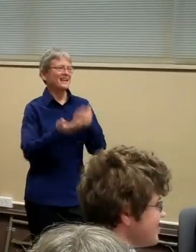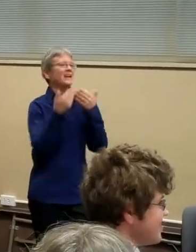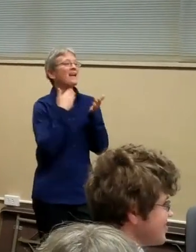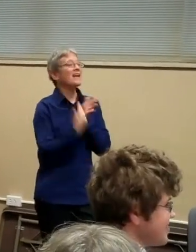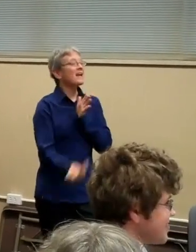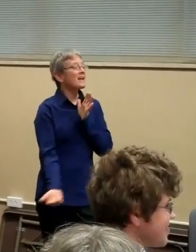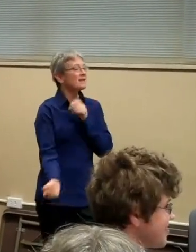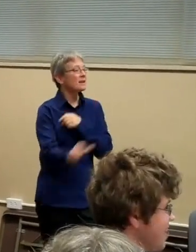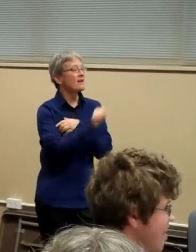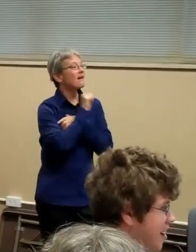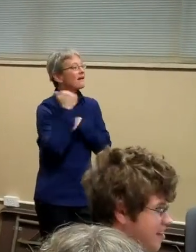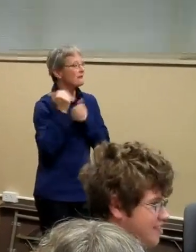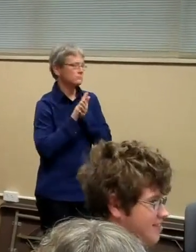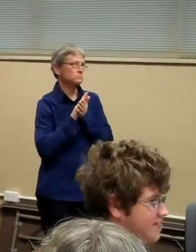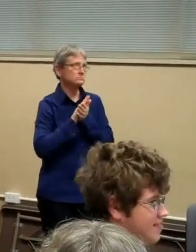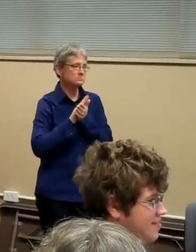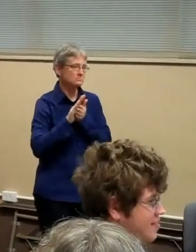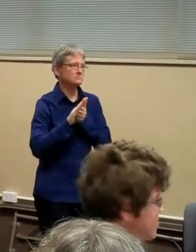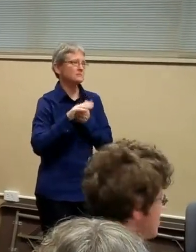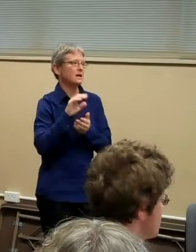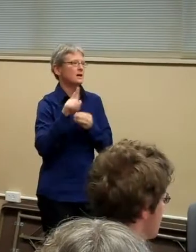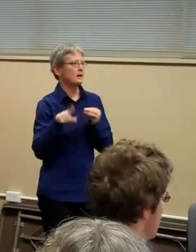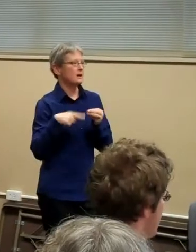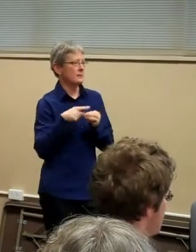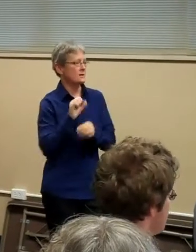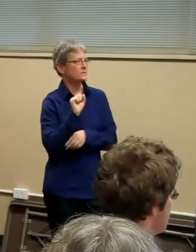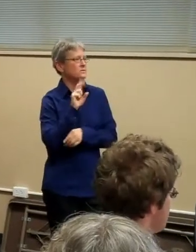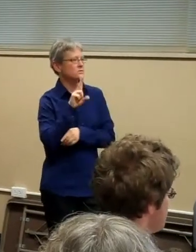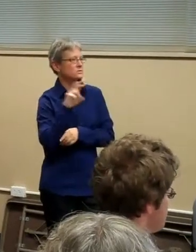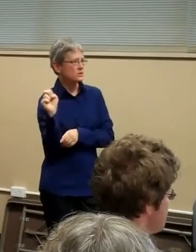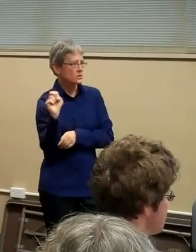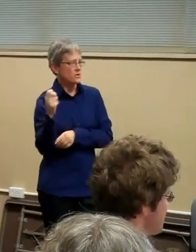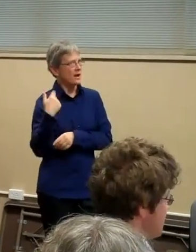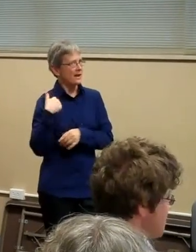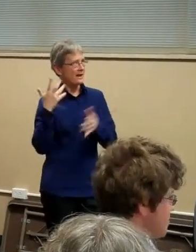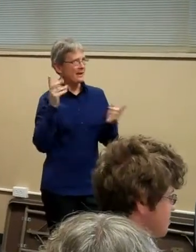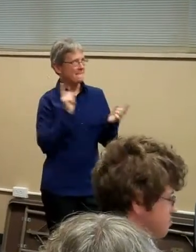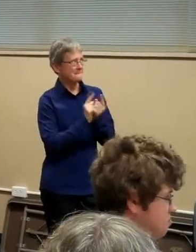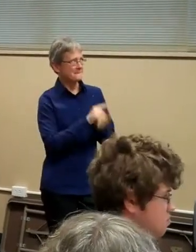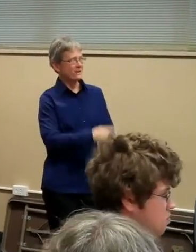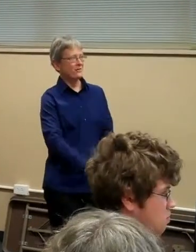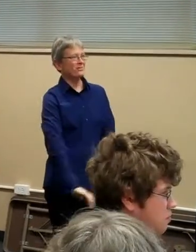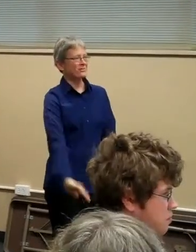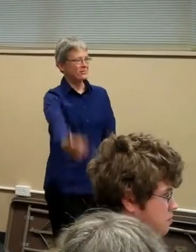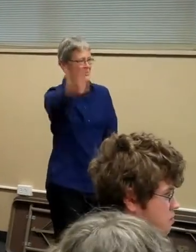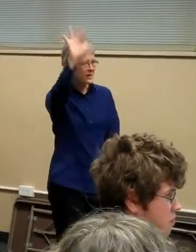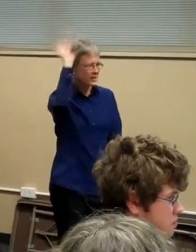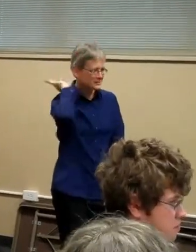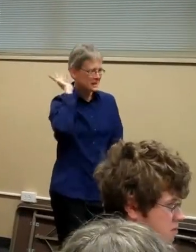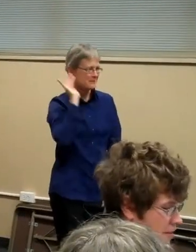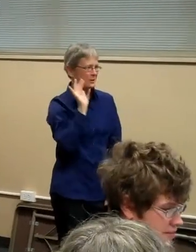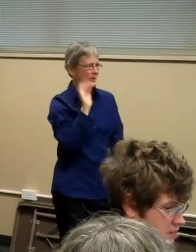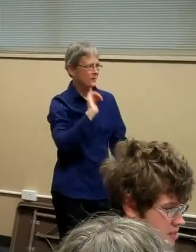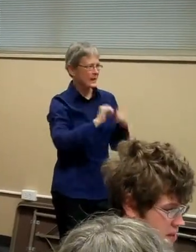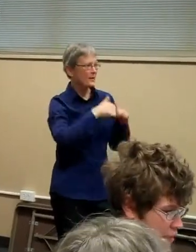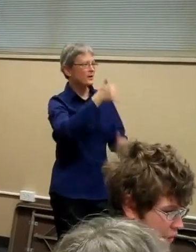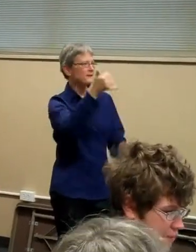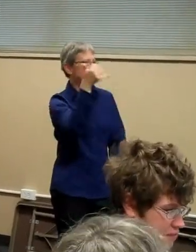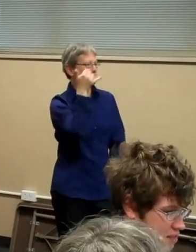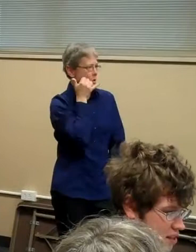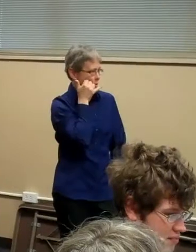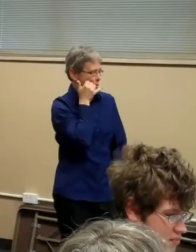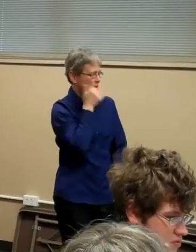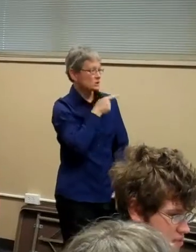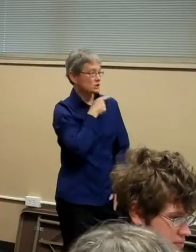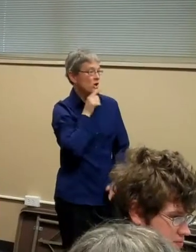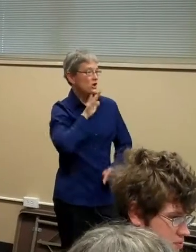And the other treat about Sue is that, I don't know, I think I got to meet her a long, long time ago on the phone, and she is the mother of